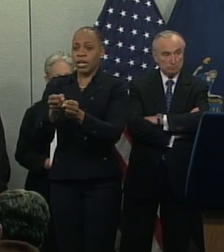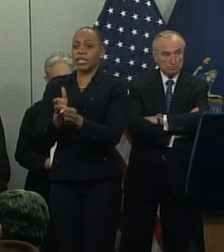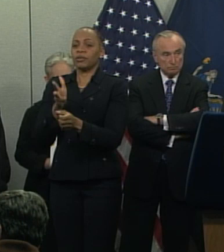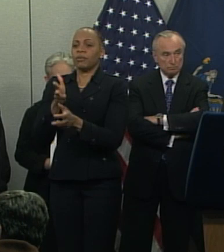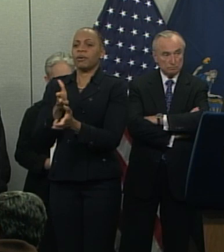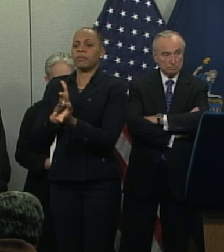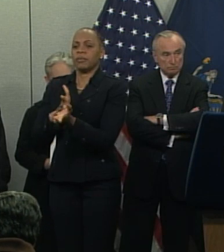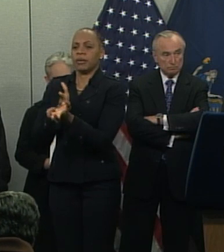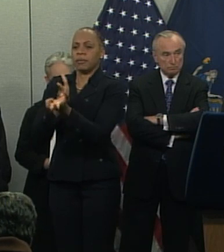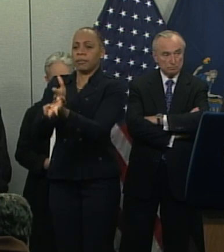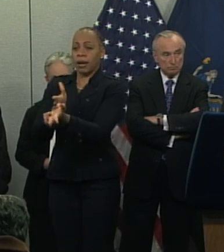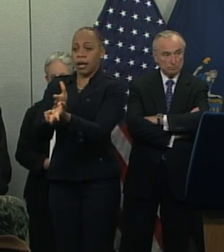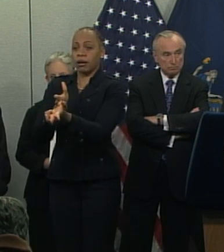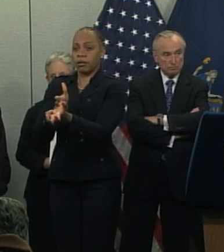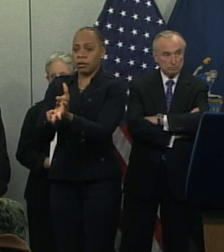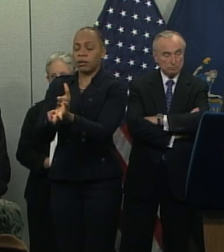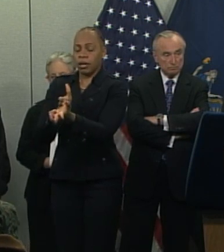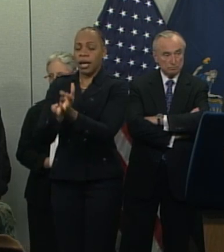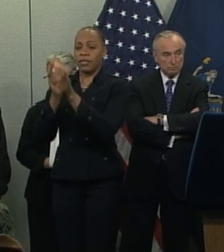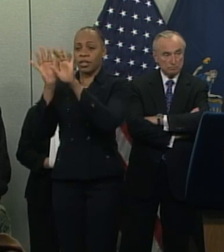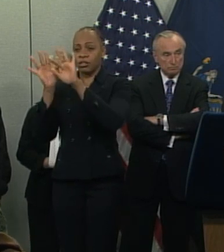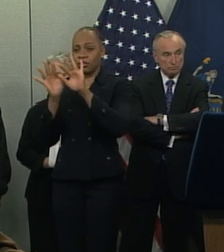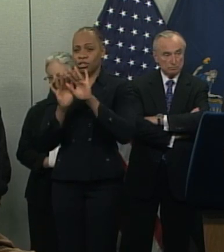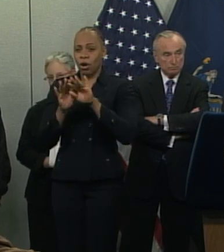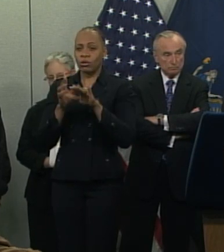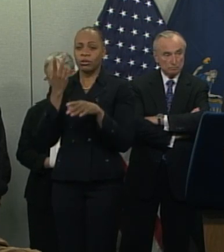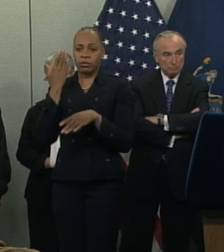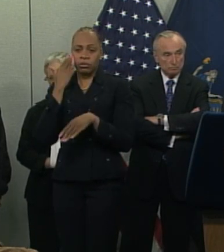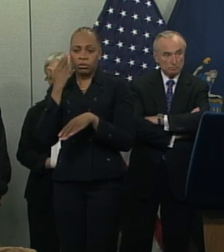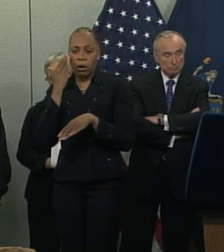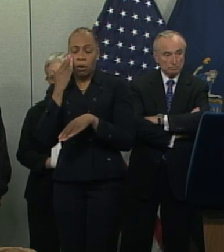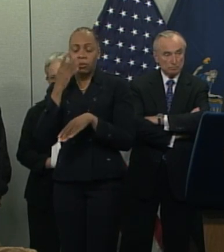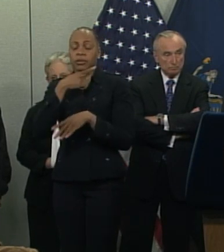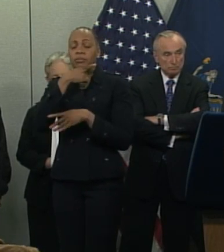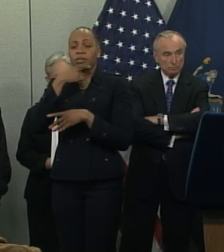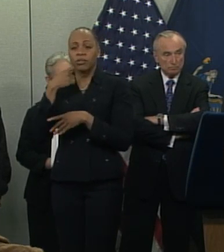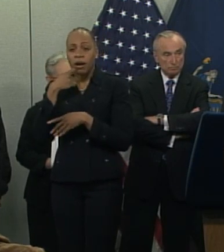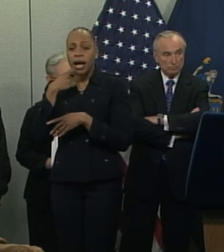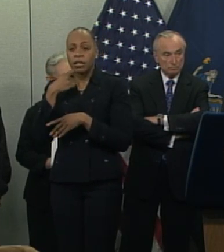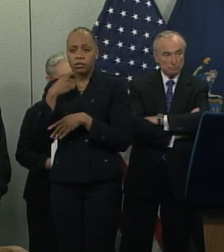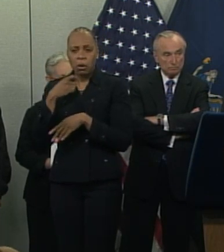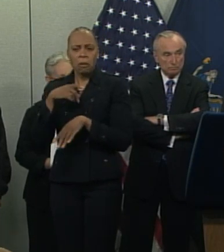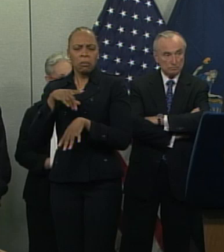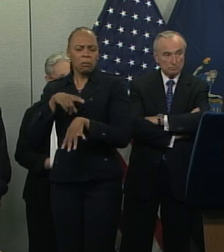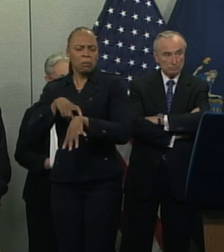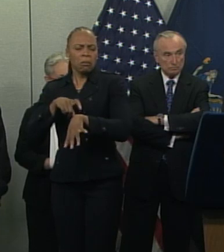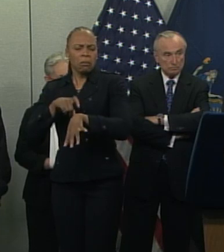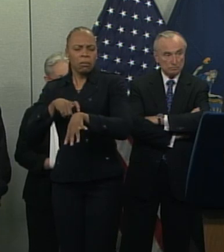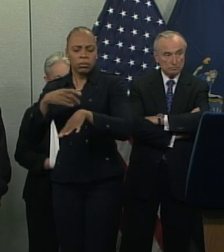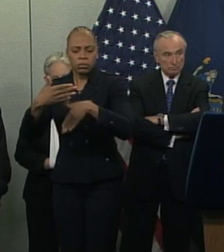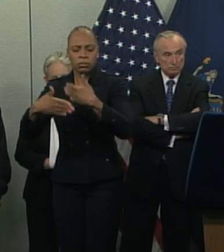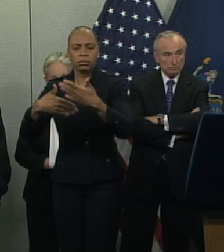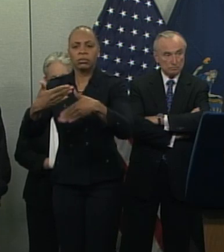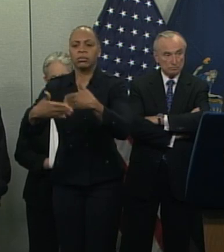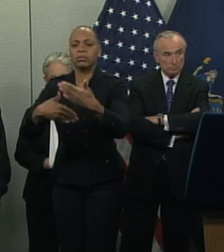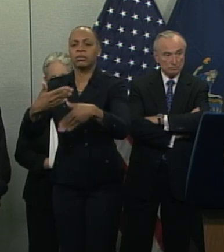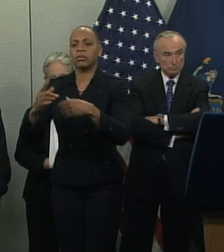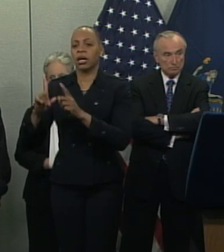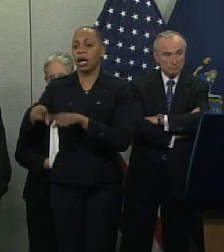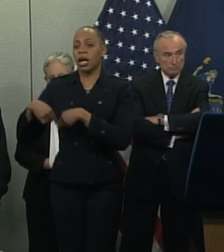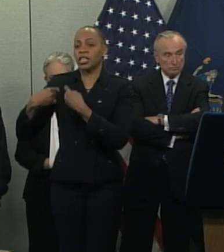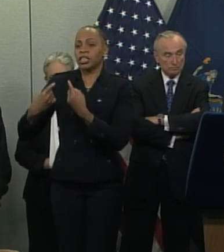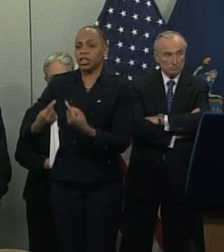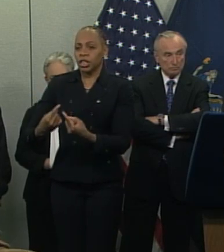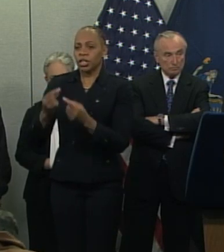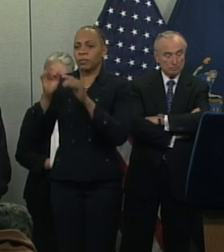the snow is going to be back over on them because it's going to be a very dry snow. So it's going to take us a while to get this done until it starts